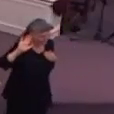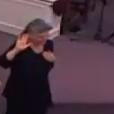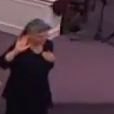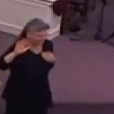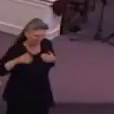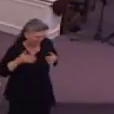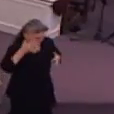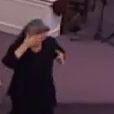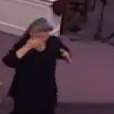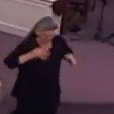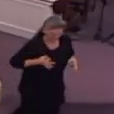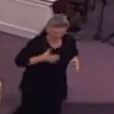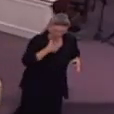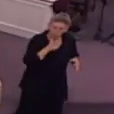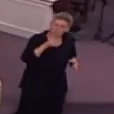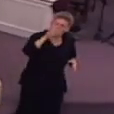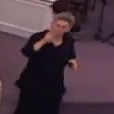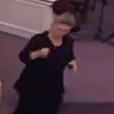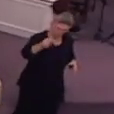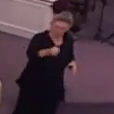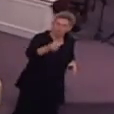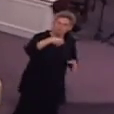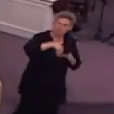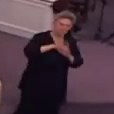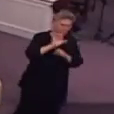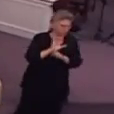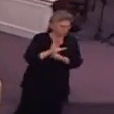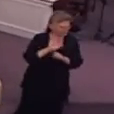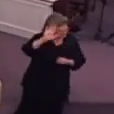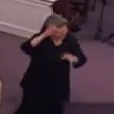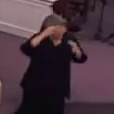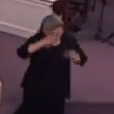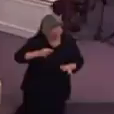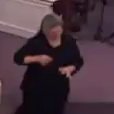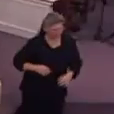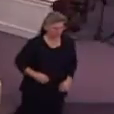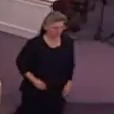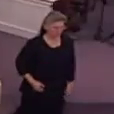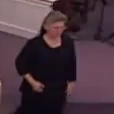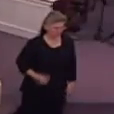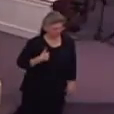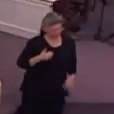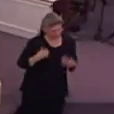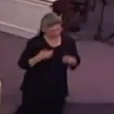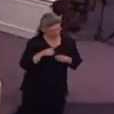who he puts in it. It's his decision. And I'm glad about that today.